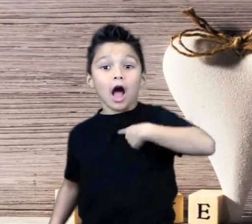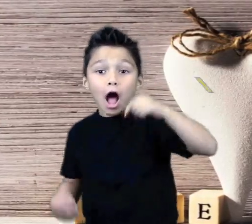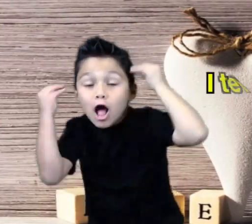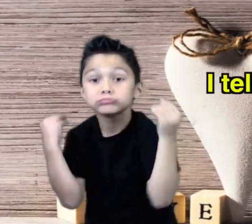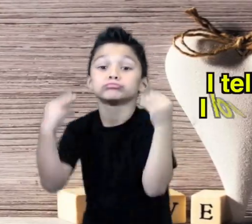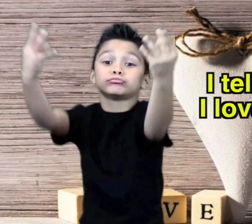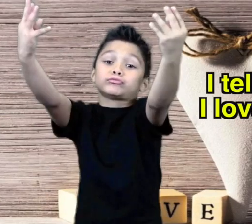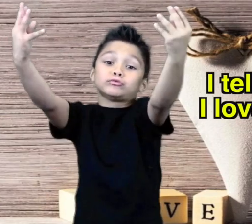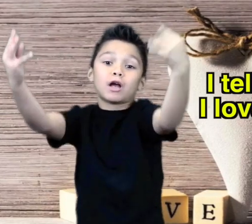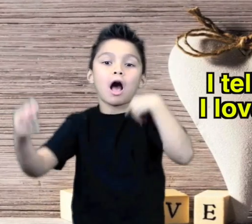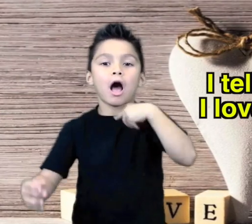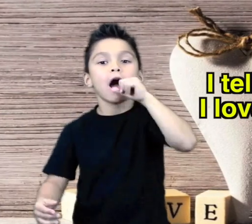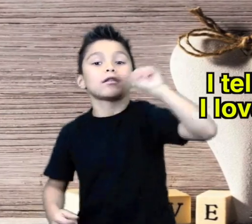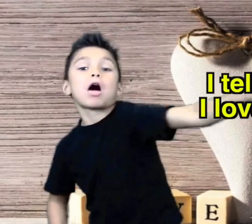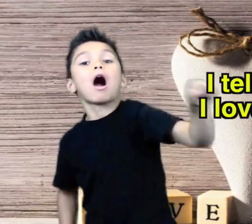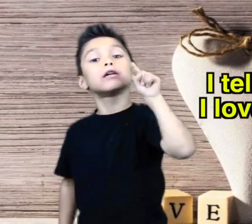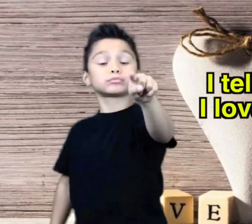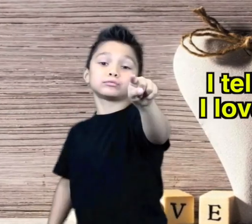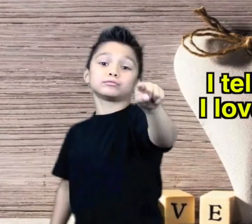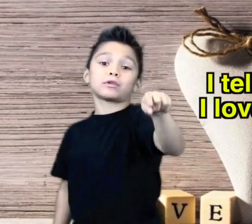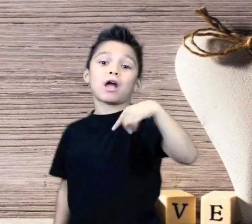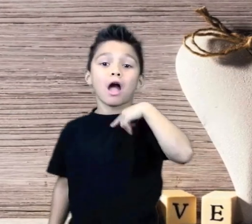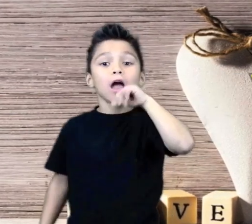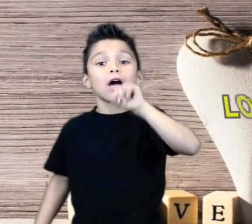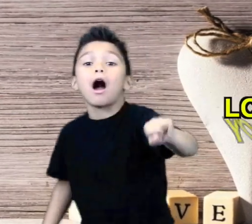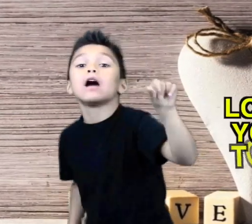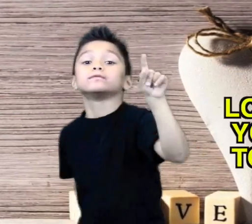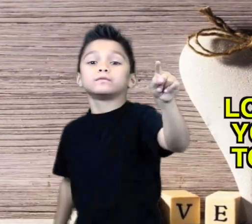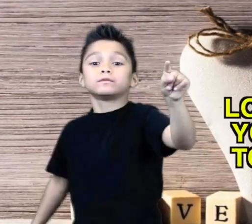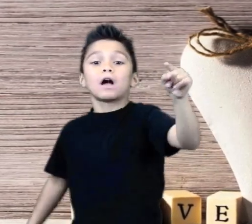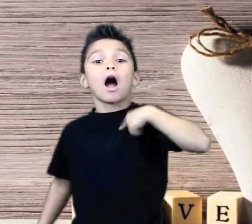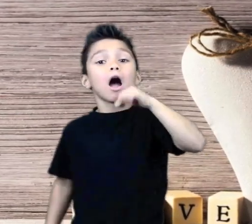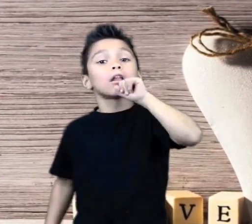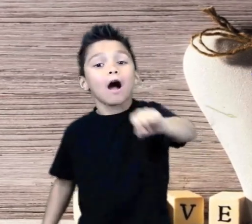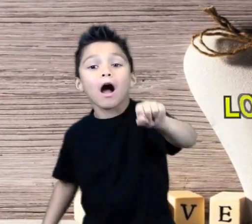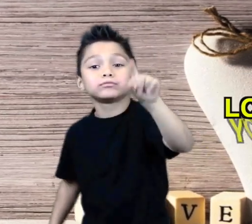I tell you I love you, I love you too, I love you too. I